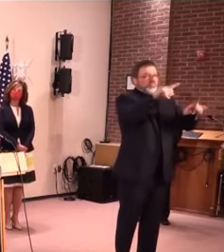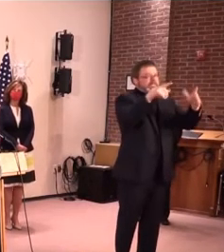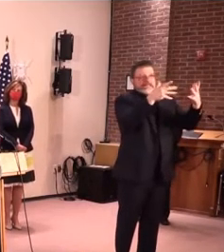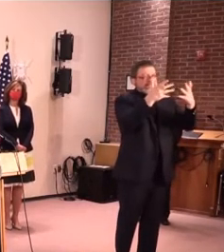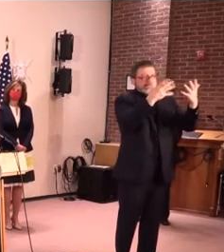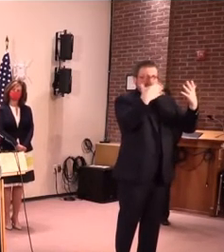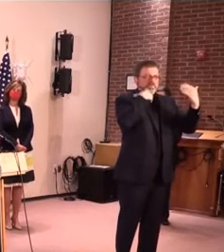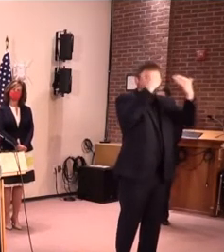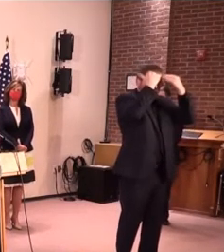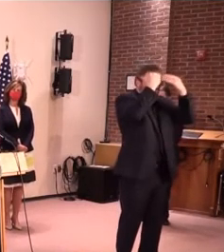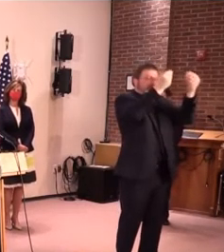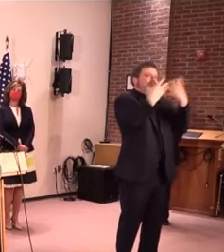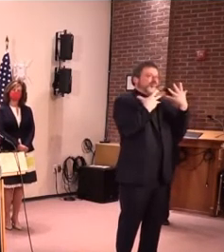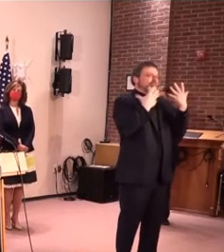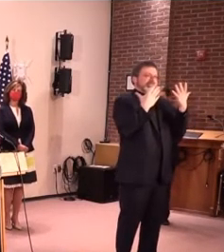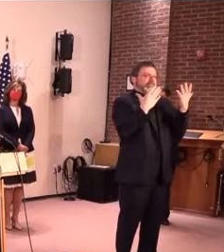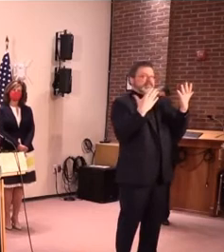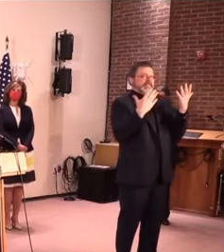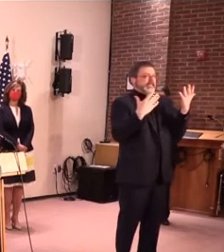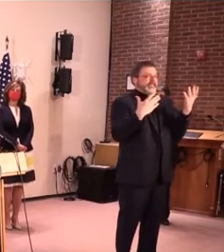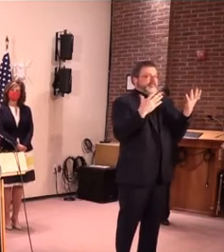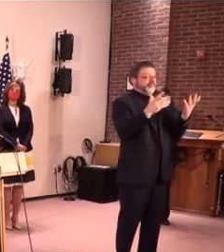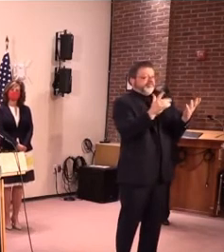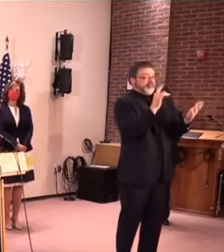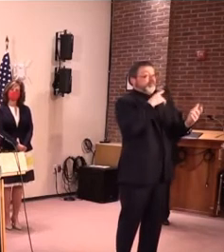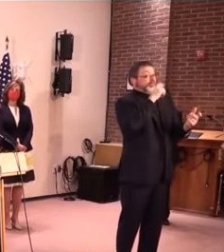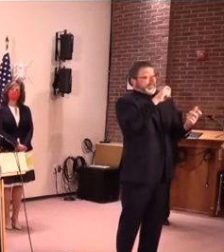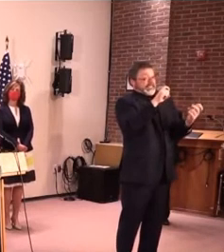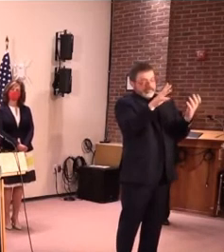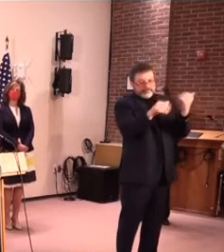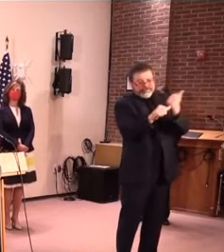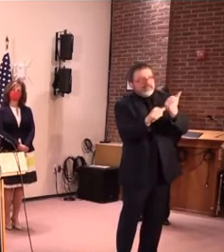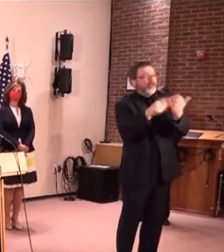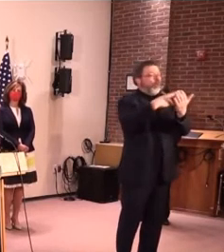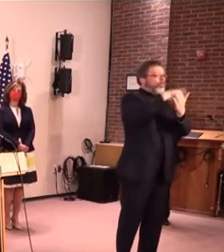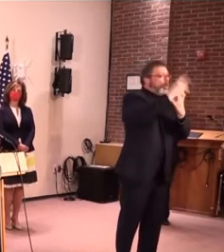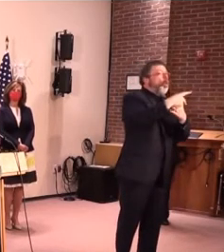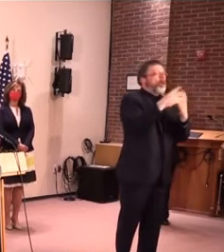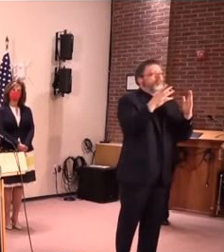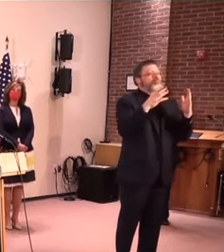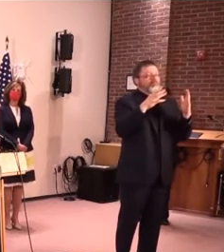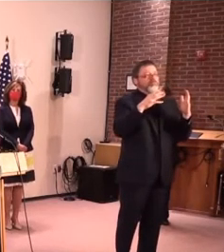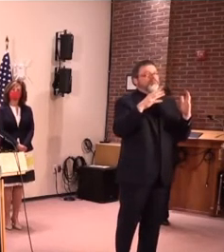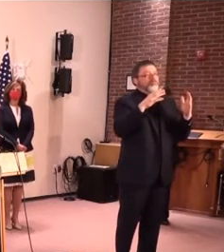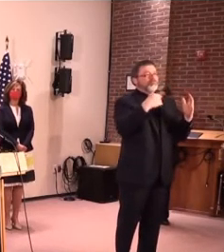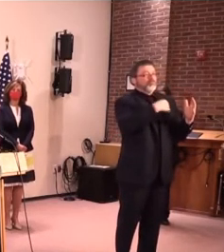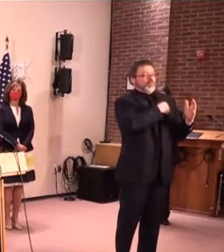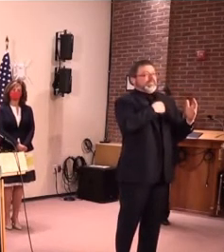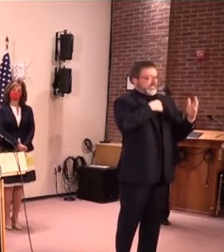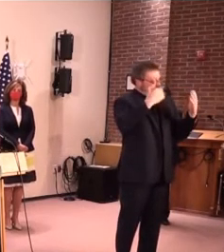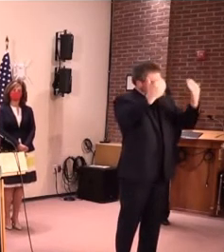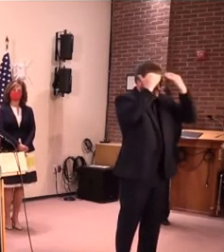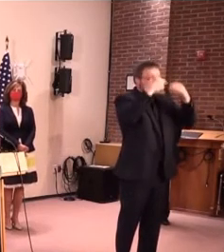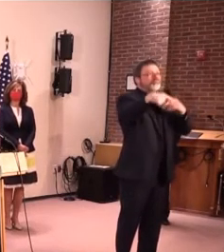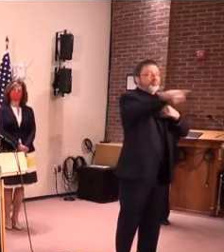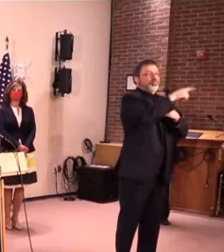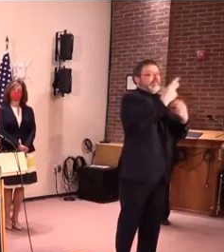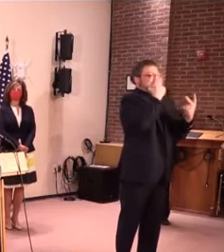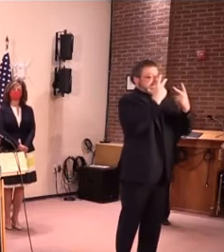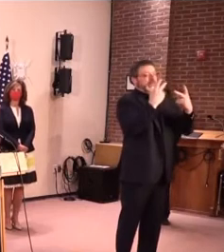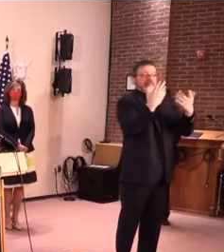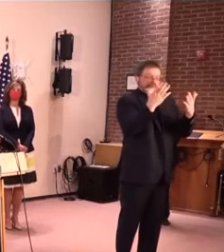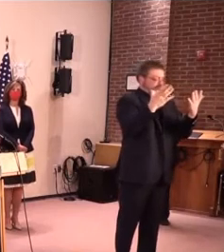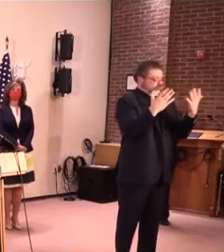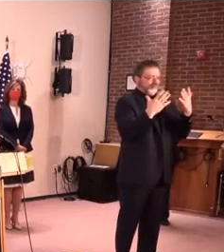these assistance programs. We know that virtually every business, from the media covering this event to the